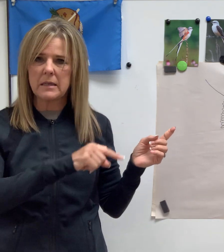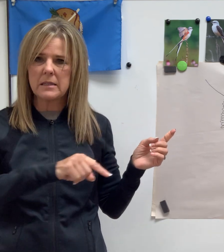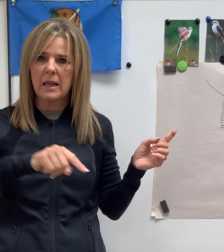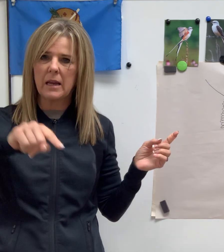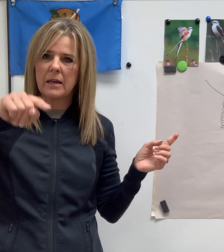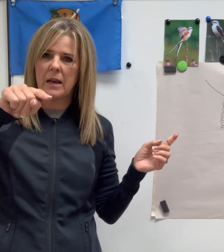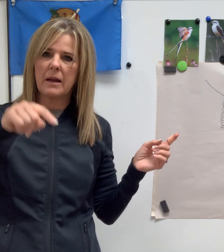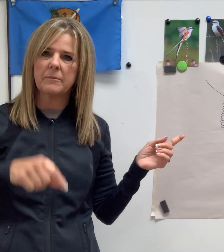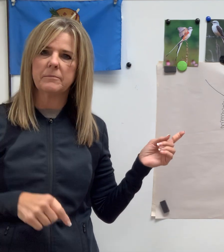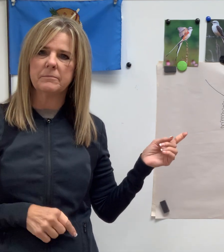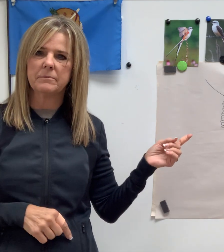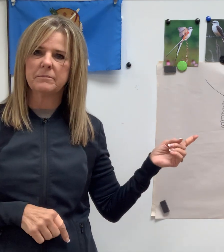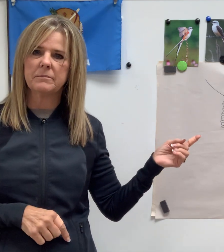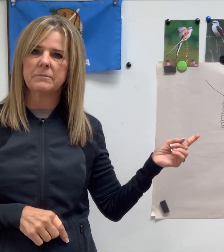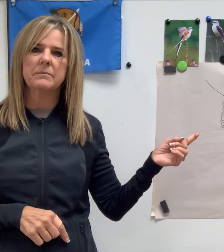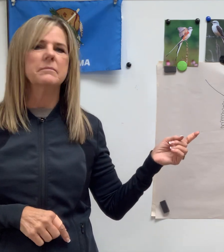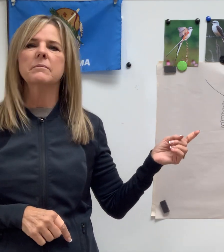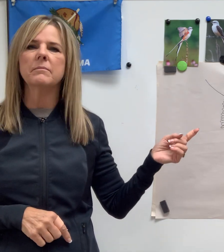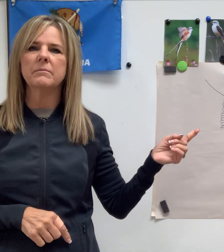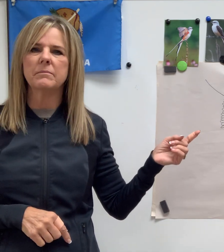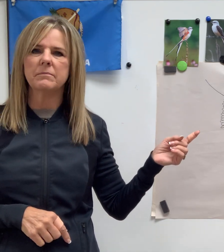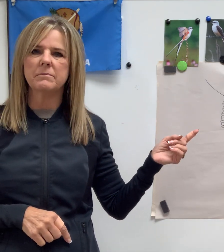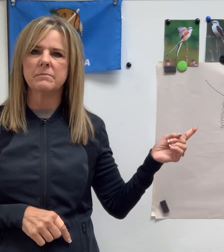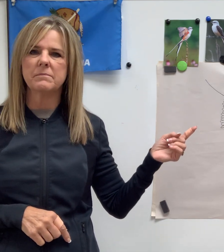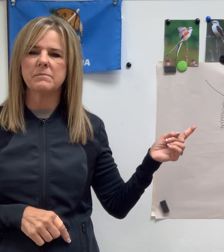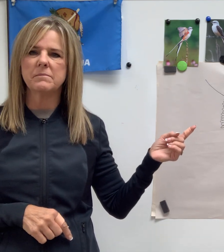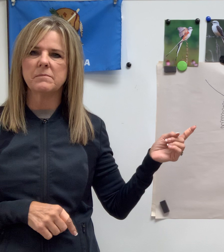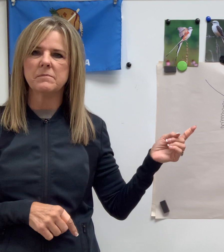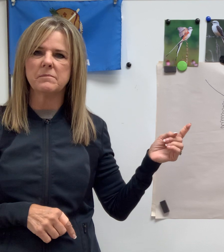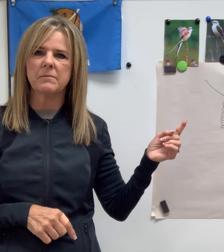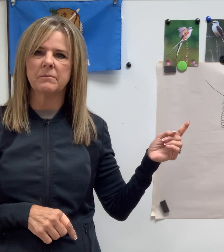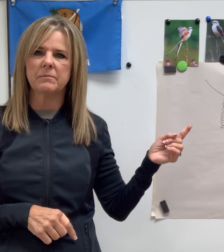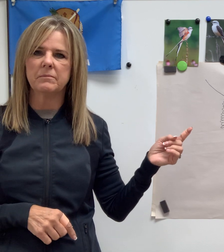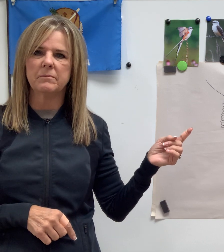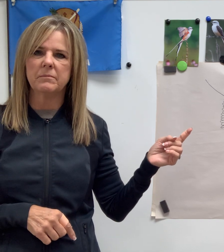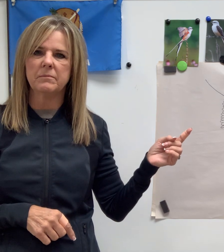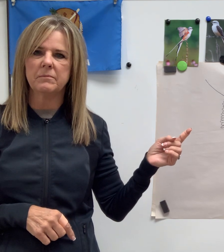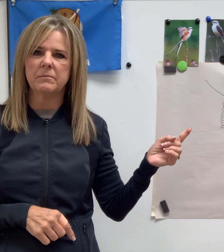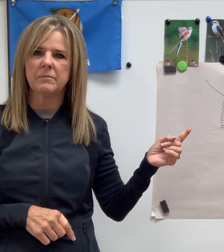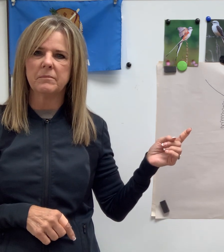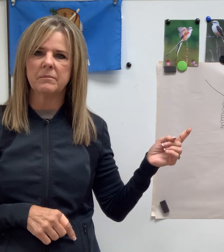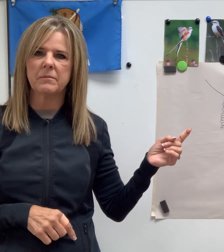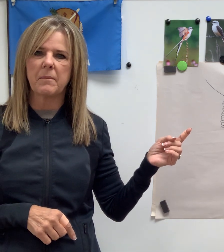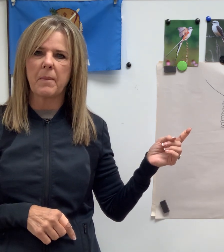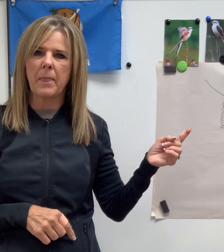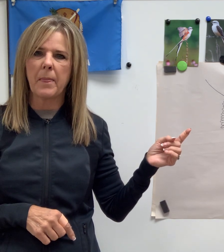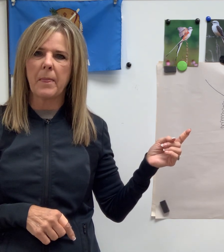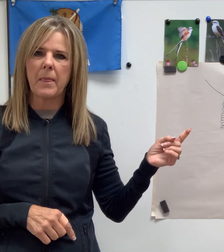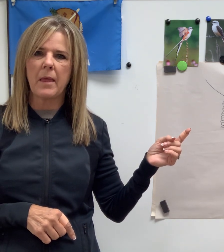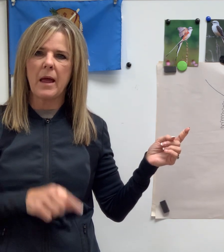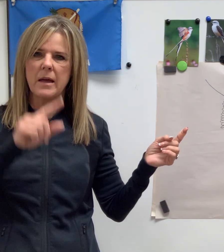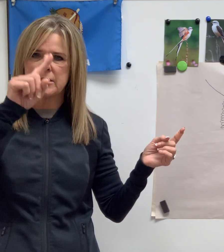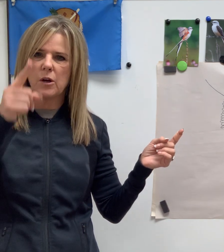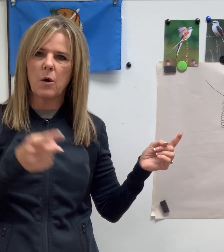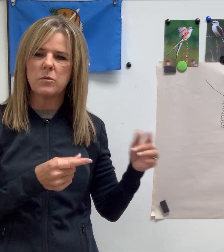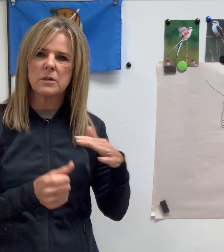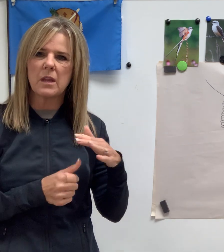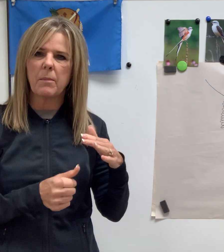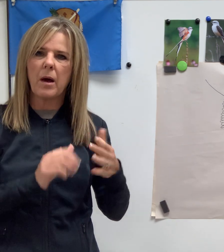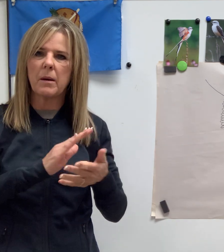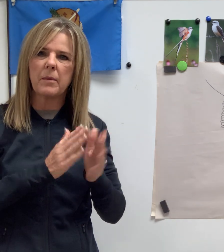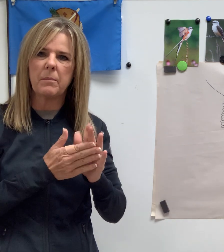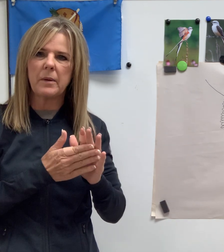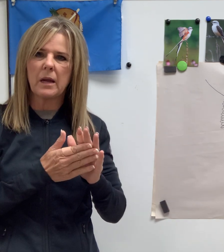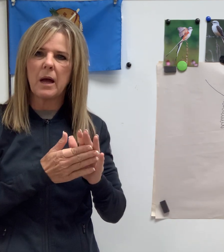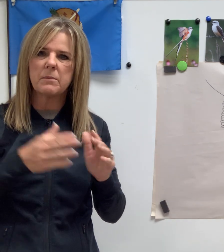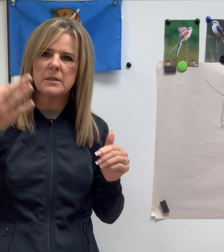look, it's longest and skinniest at the top, but guys, look, it does get shorter as it goes to the bottom. These wings or